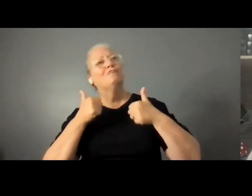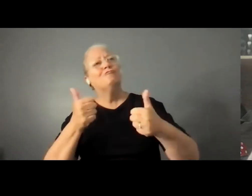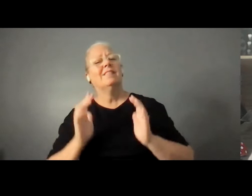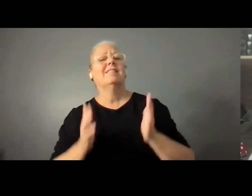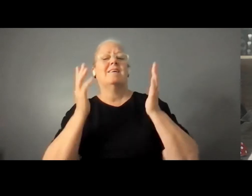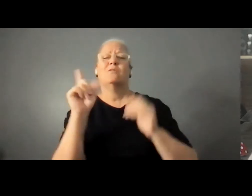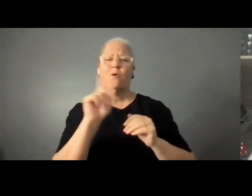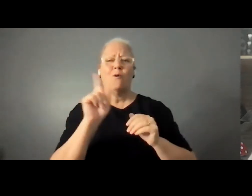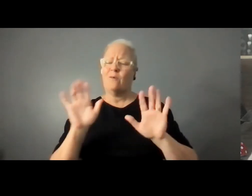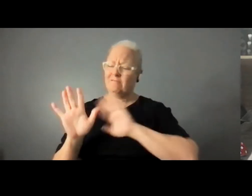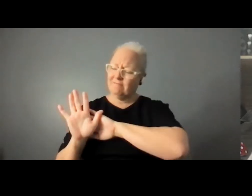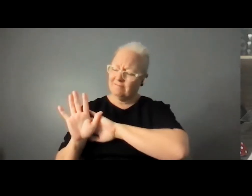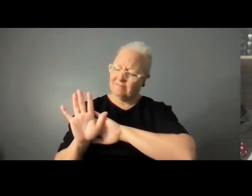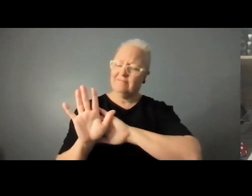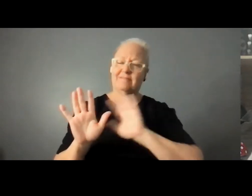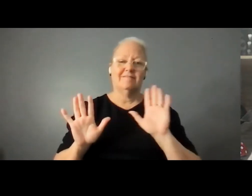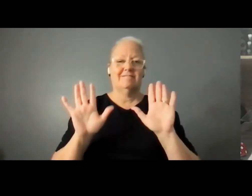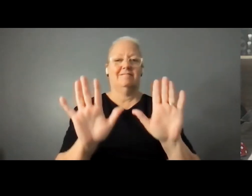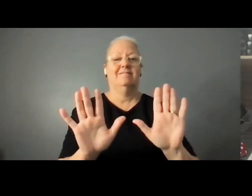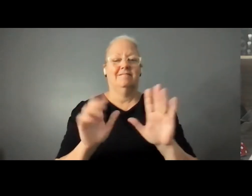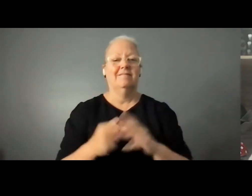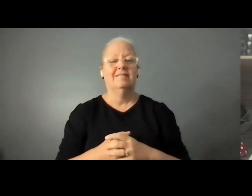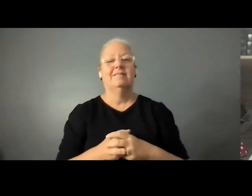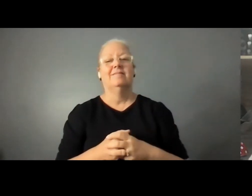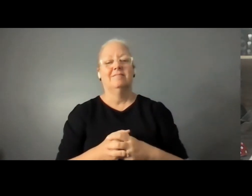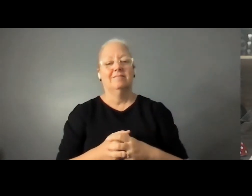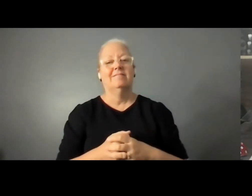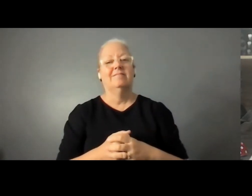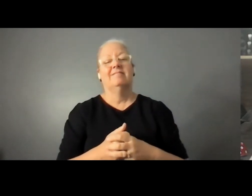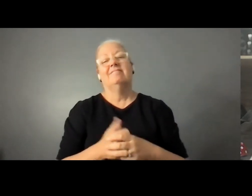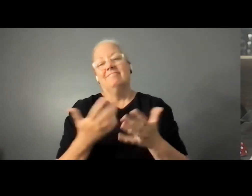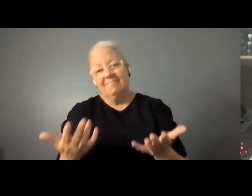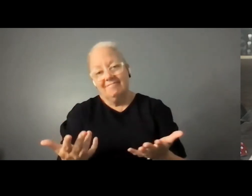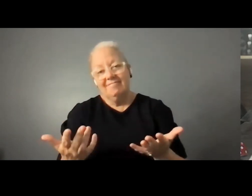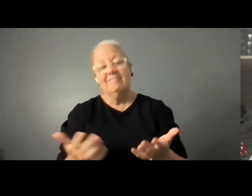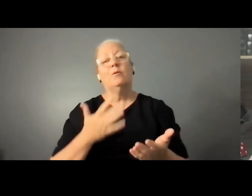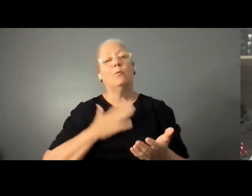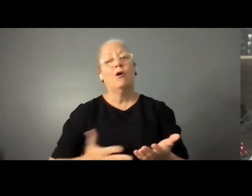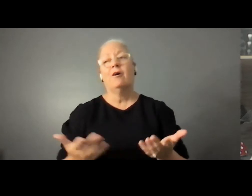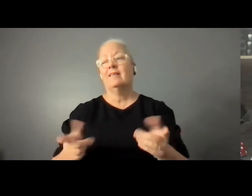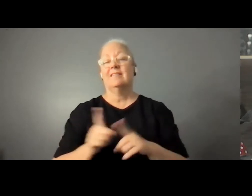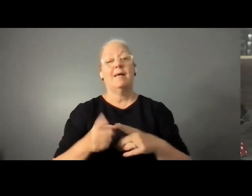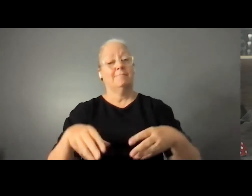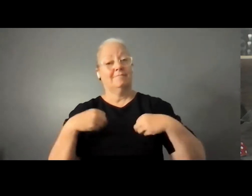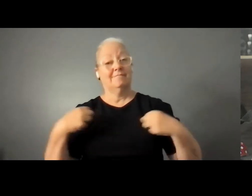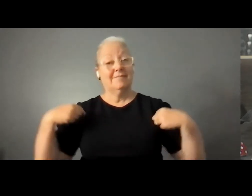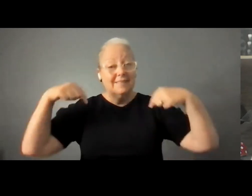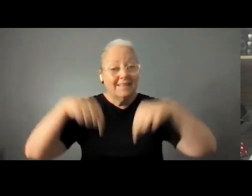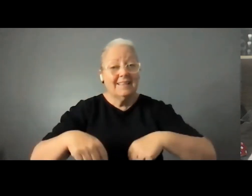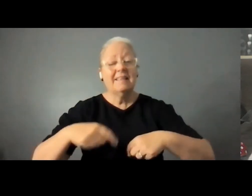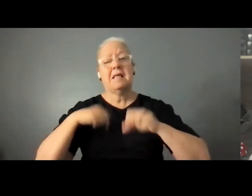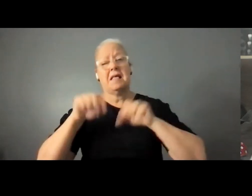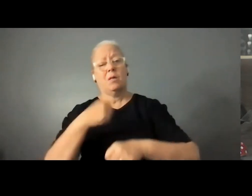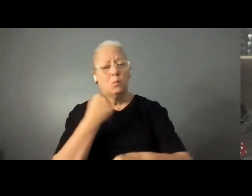the start to just acknowledge we are here, we are worth, and we can do for